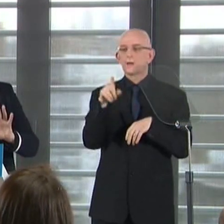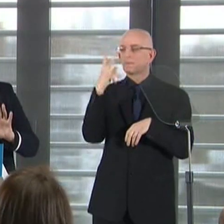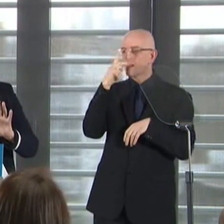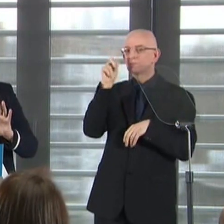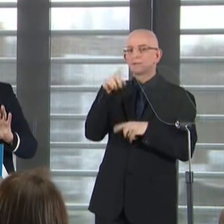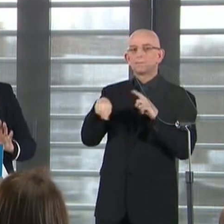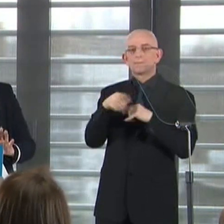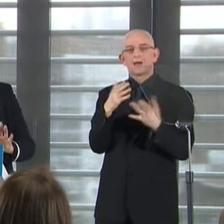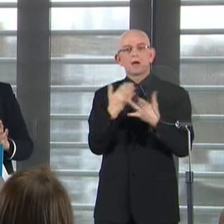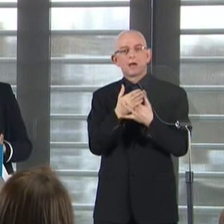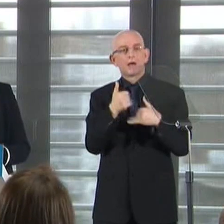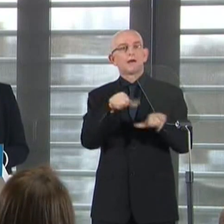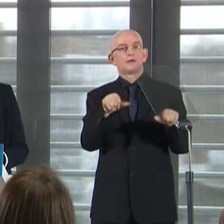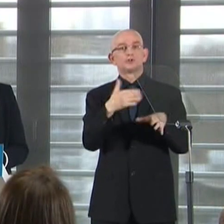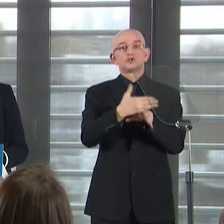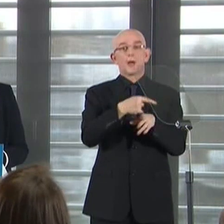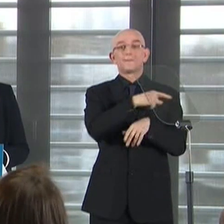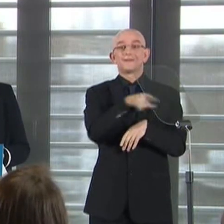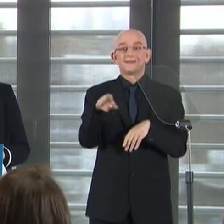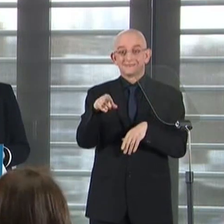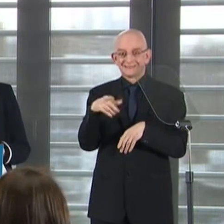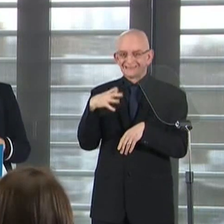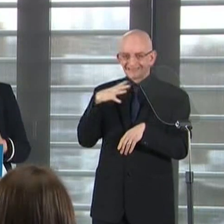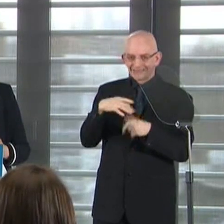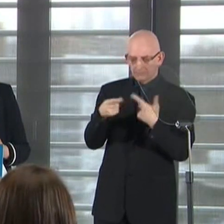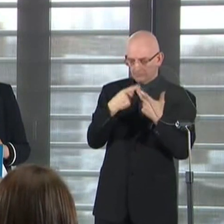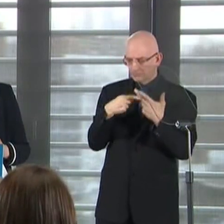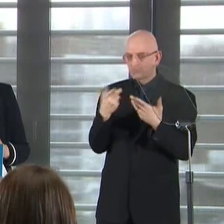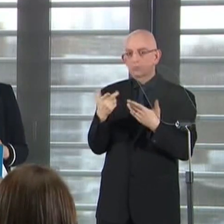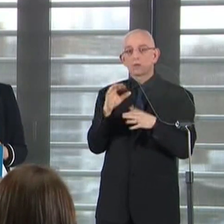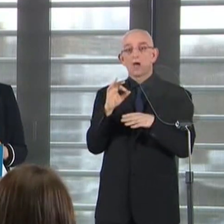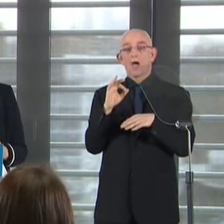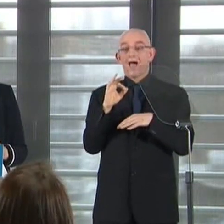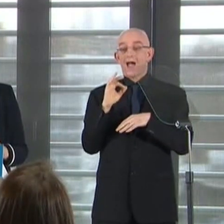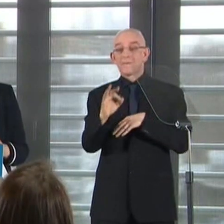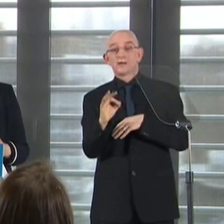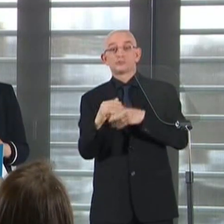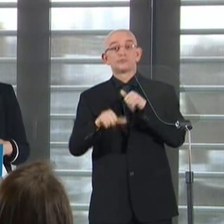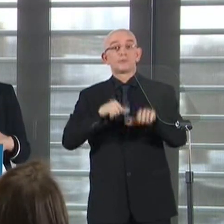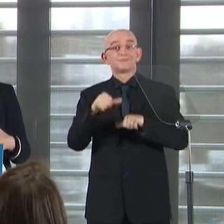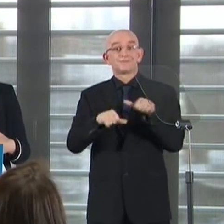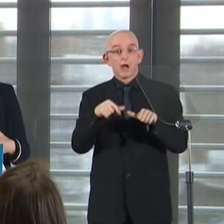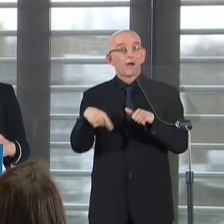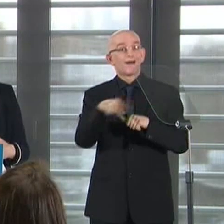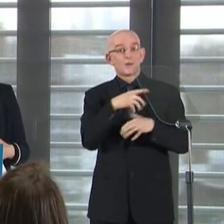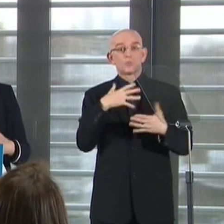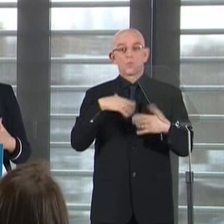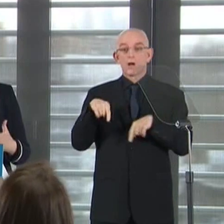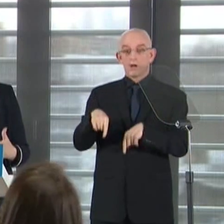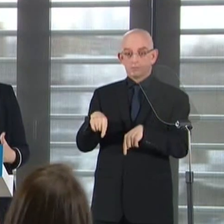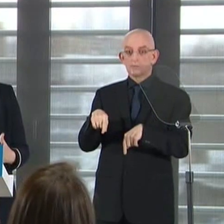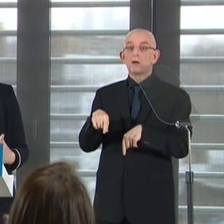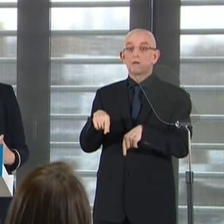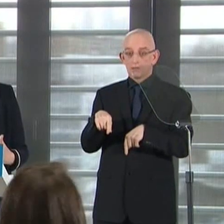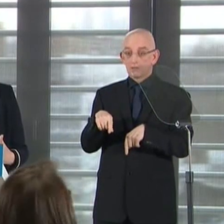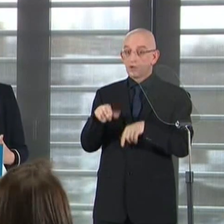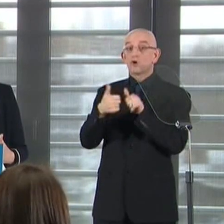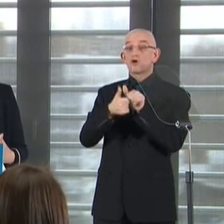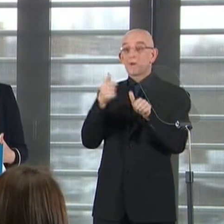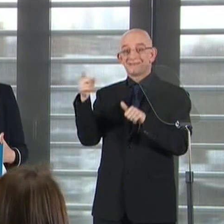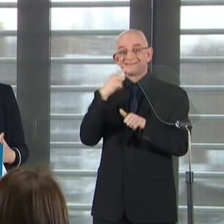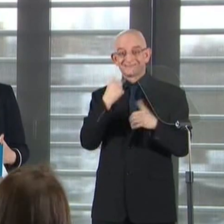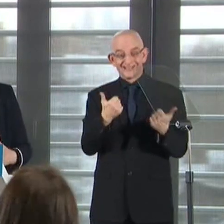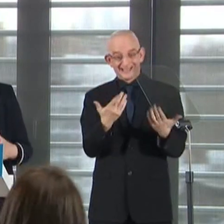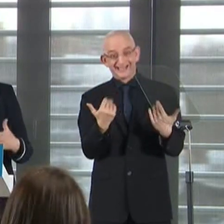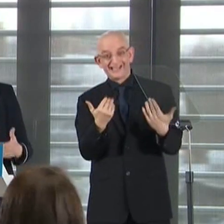the process for application to be accessible. And in some cases, even though the companies themselves say they welcome applications